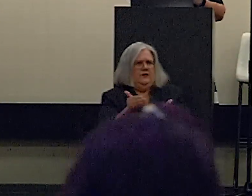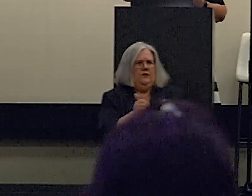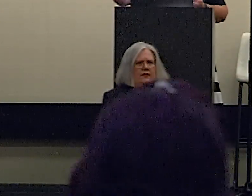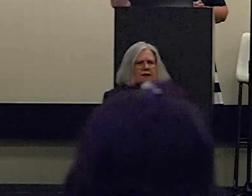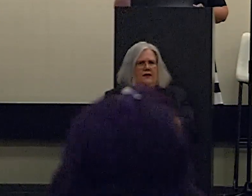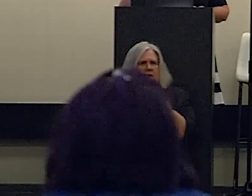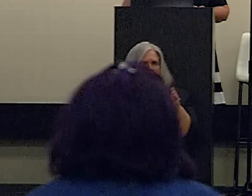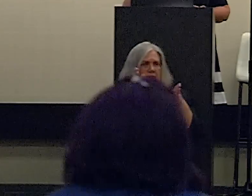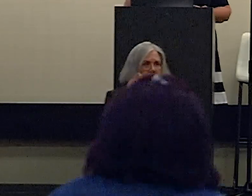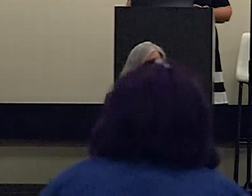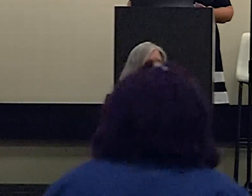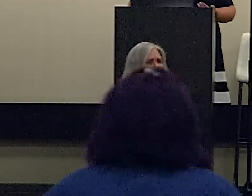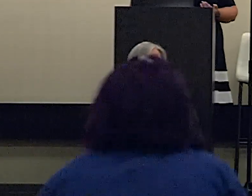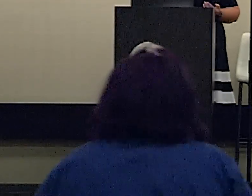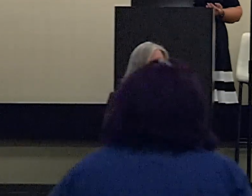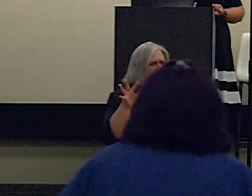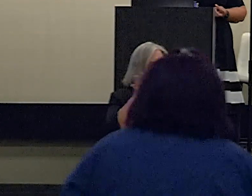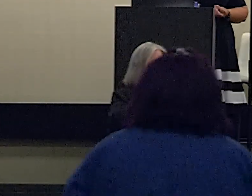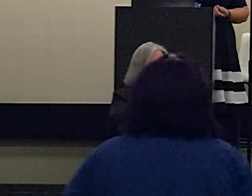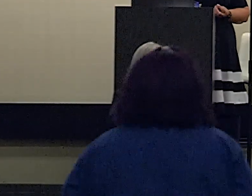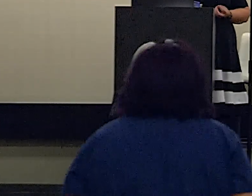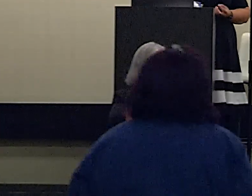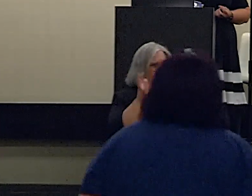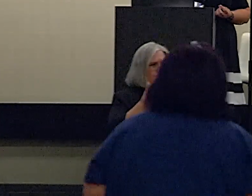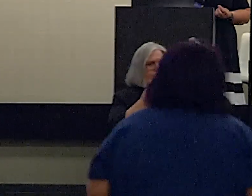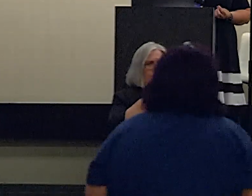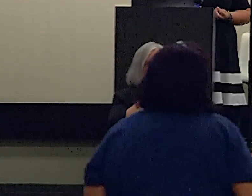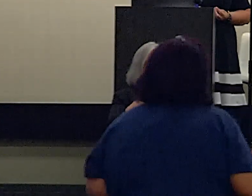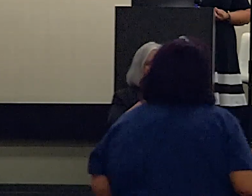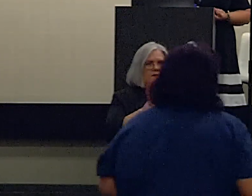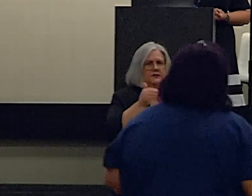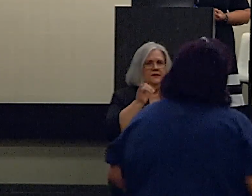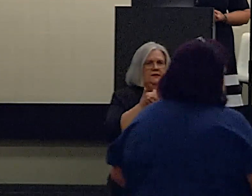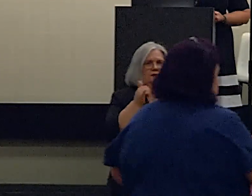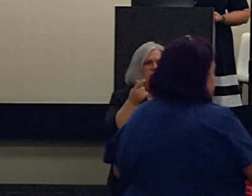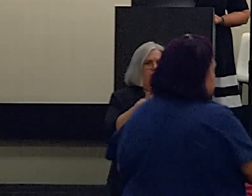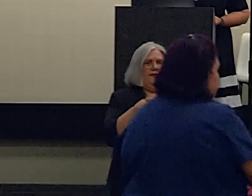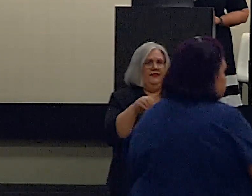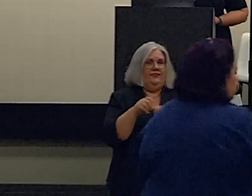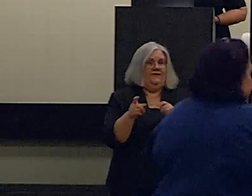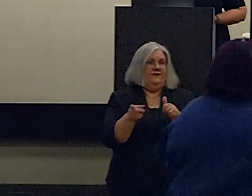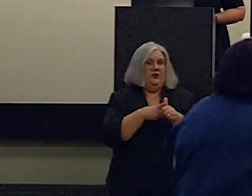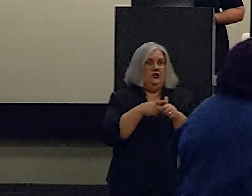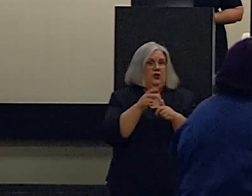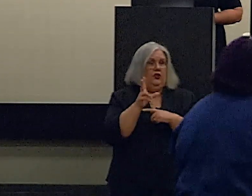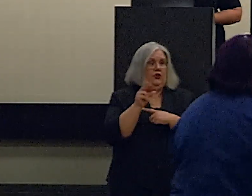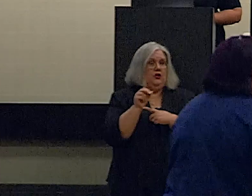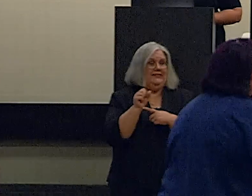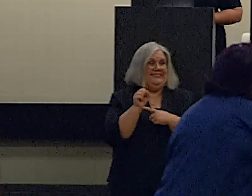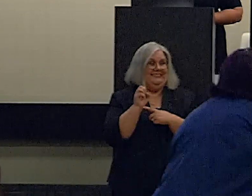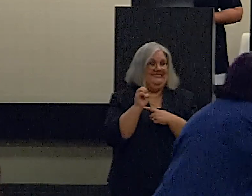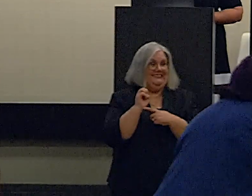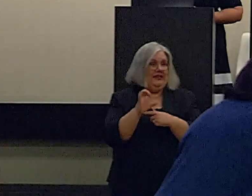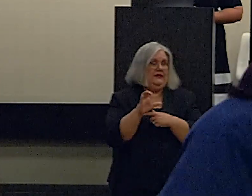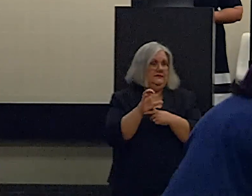So this is a whole little process. And the thing is, again, this is happening within the first 30 seconds of that